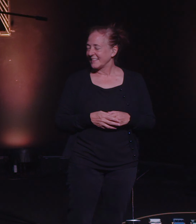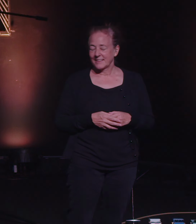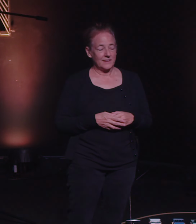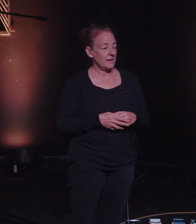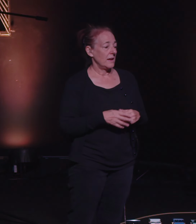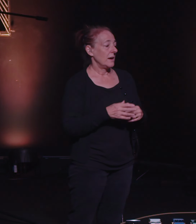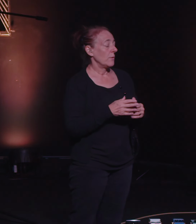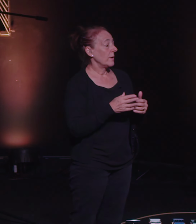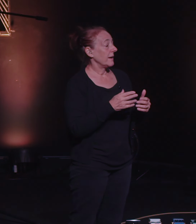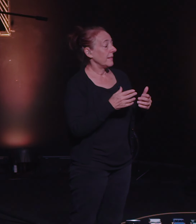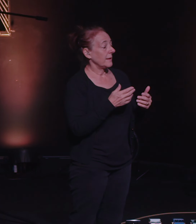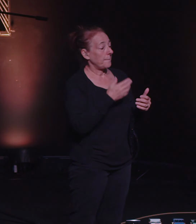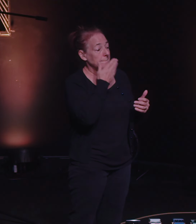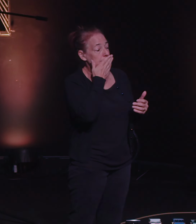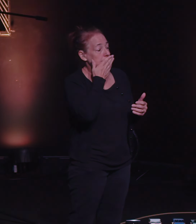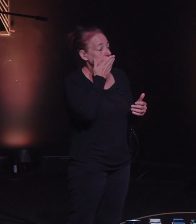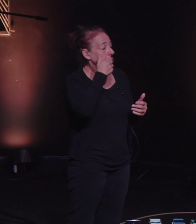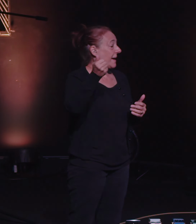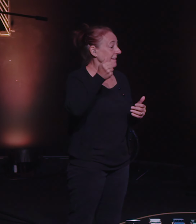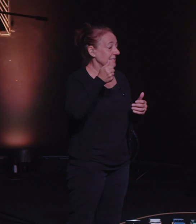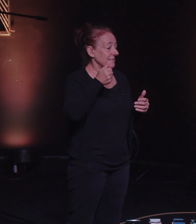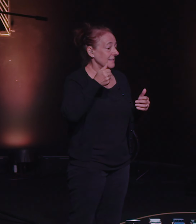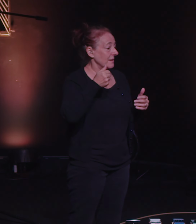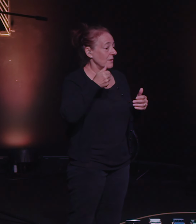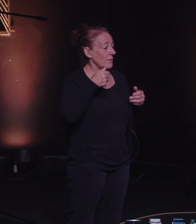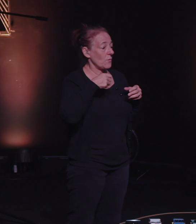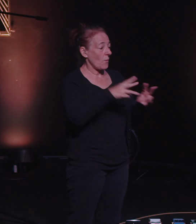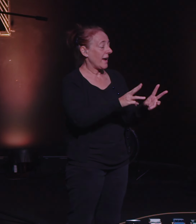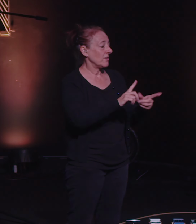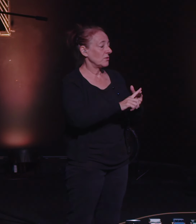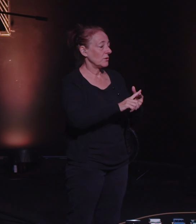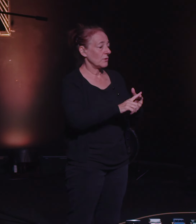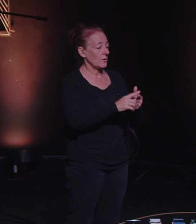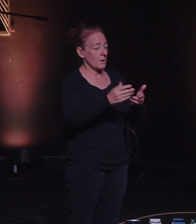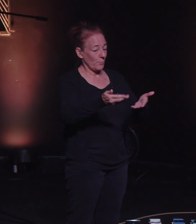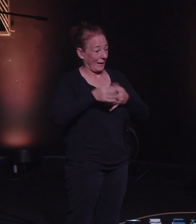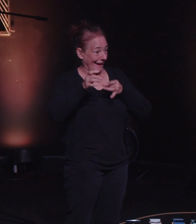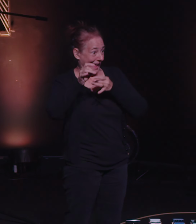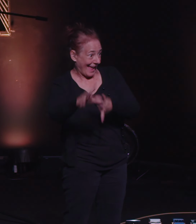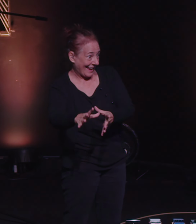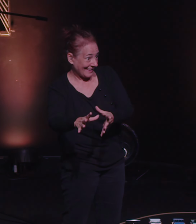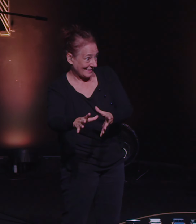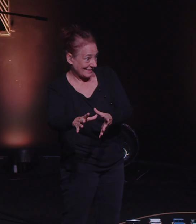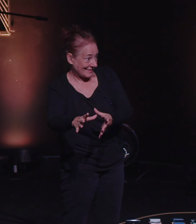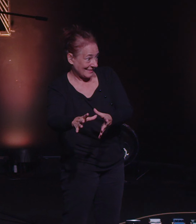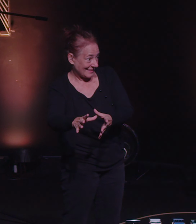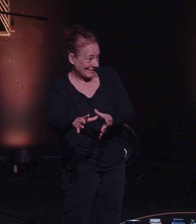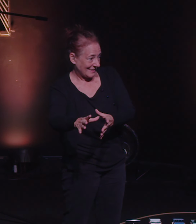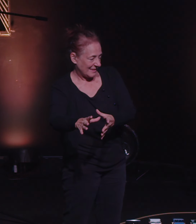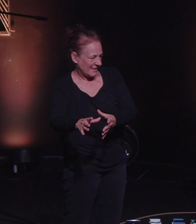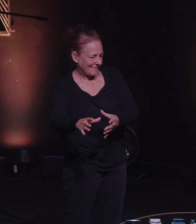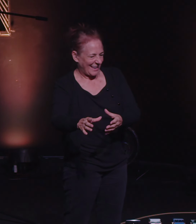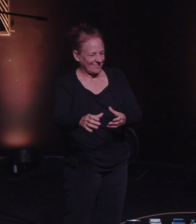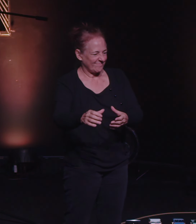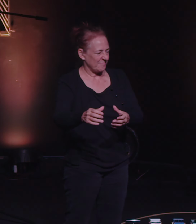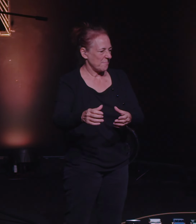One of the greatest ways and avenues to either bring hate and